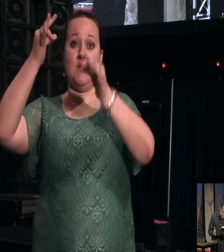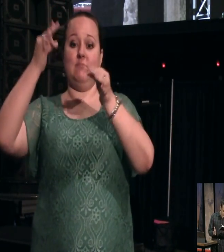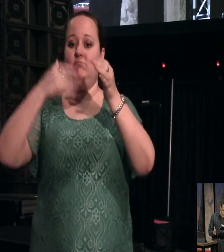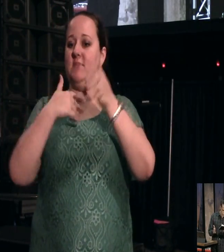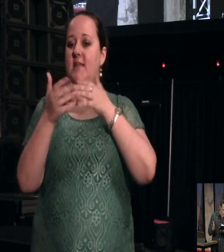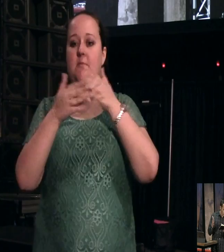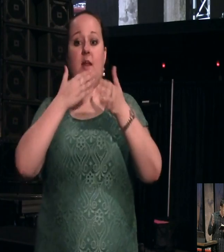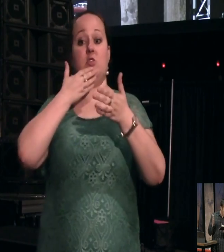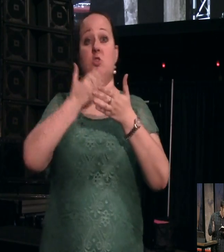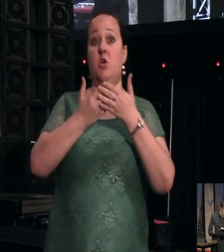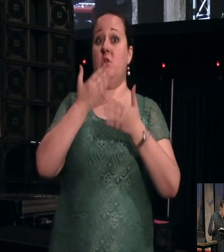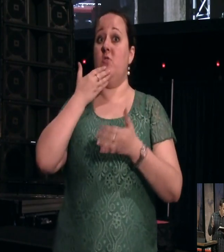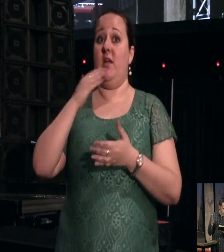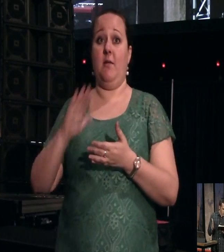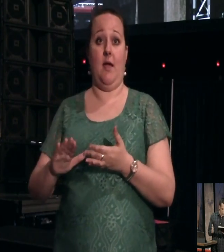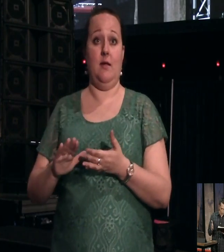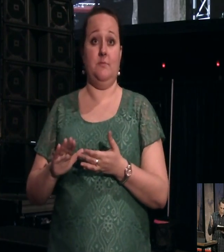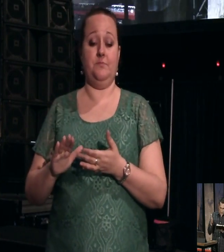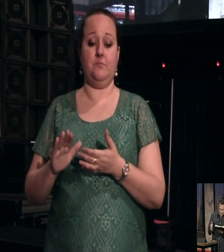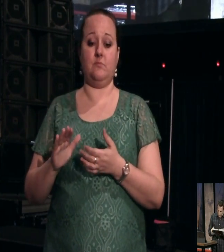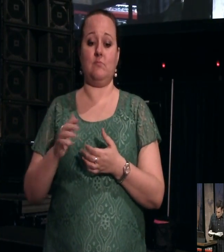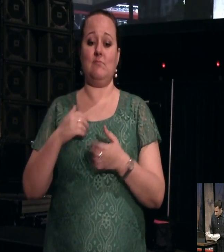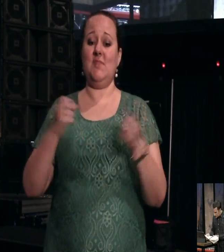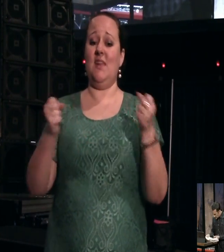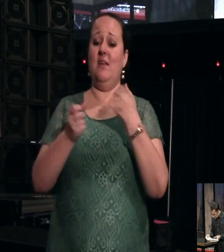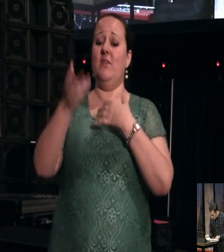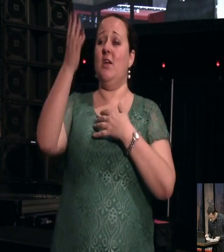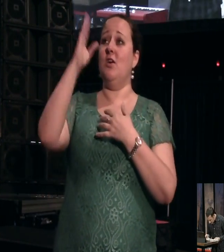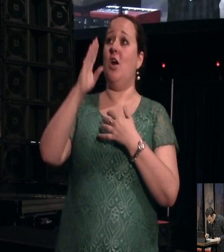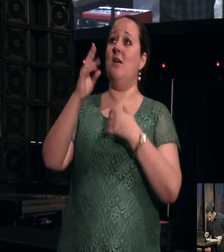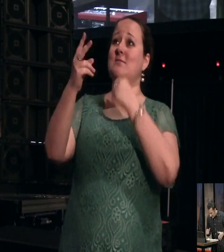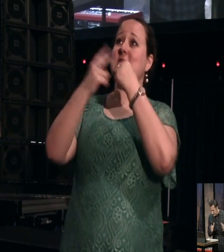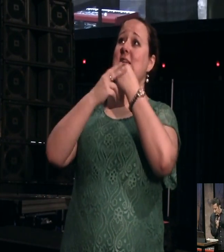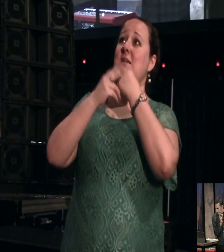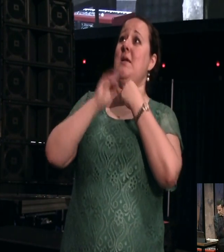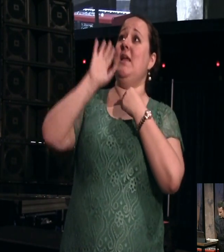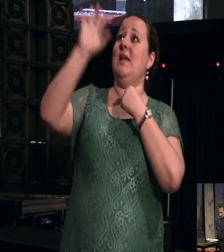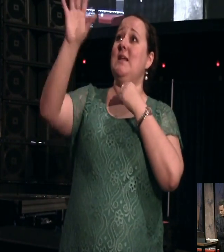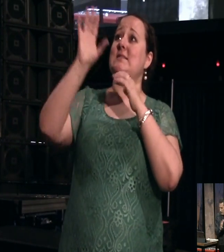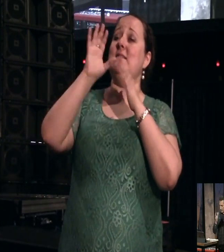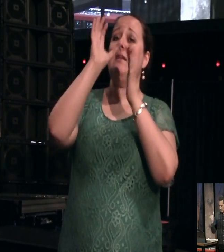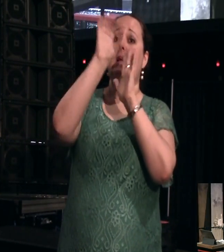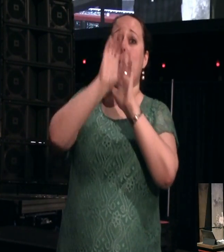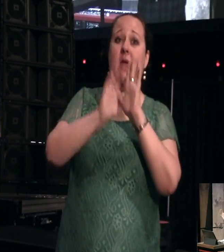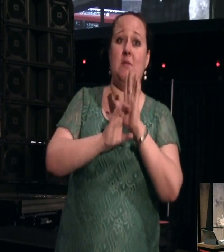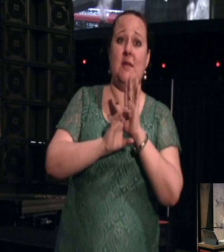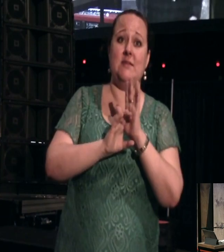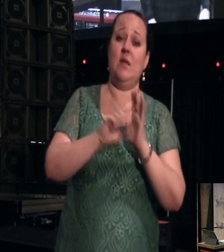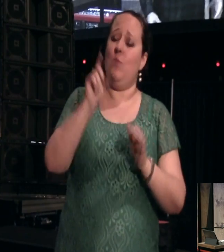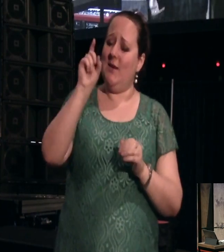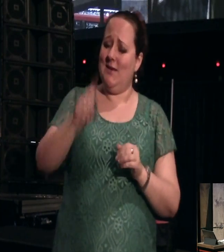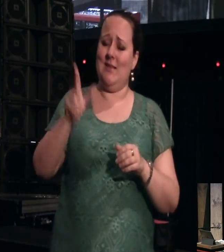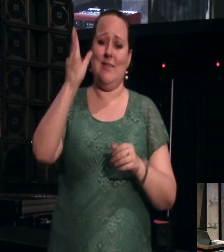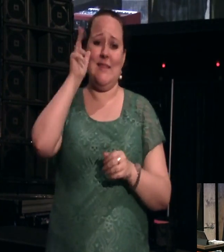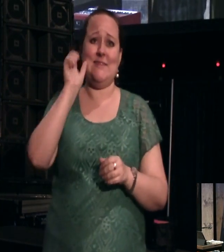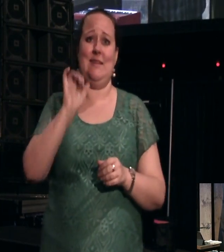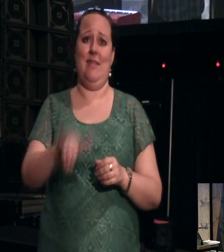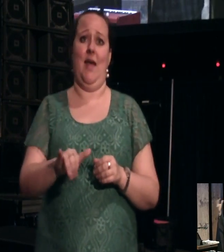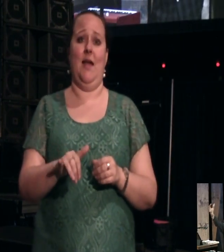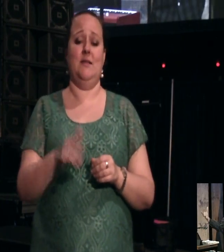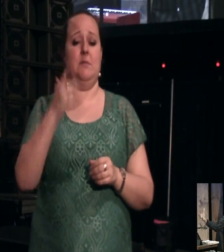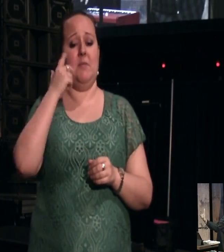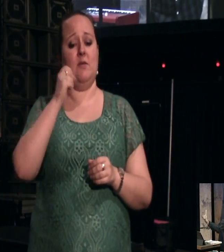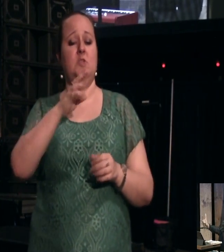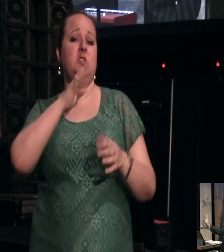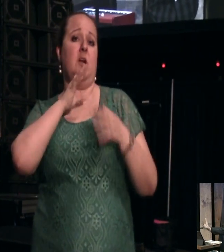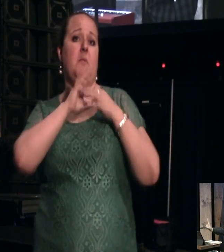every secret thing, whether good or evil. Do you see what he said? He said, fear God and keep His commandments. This